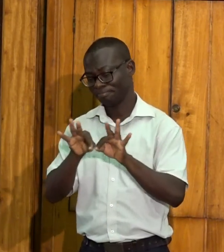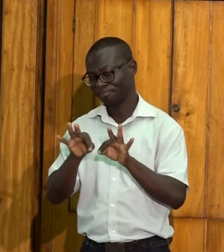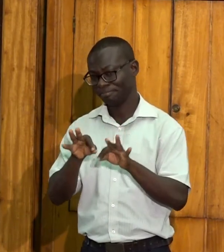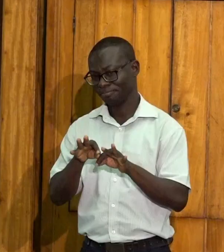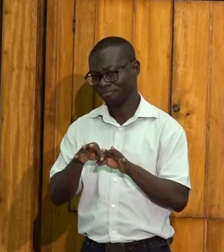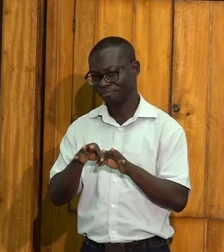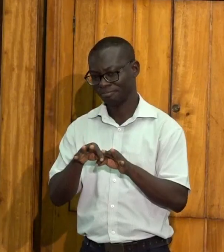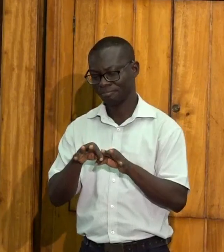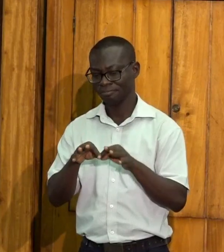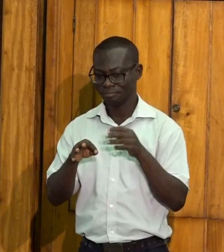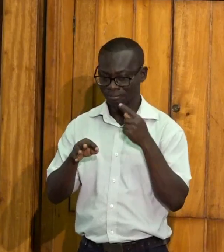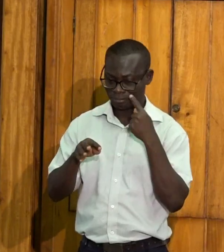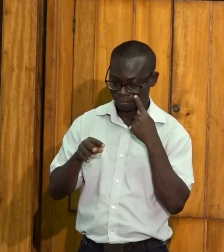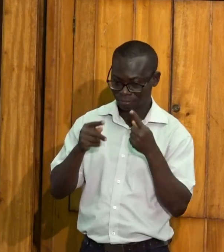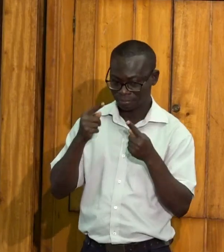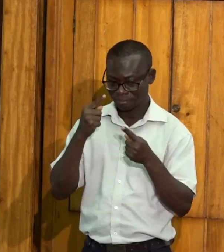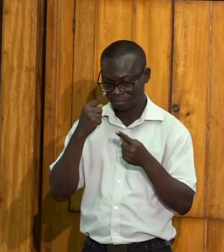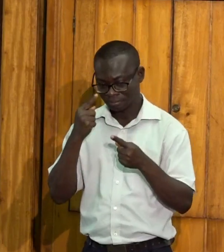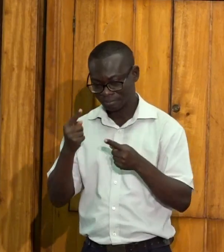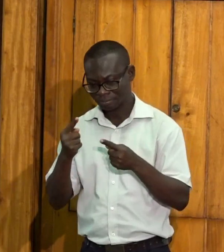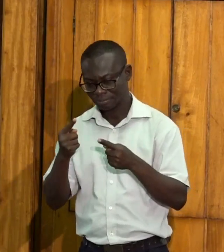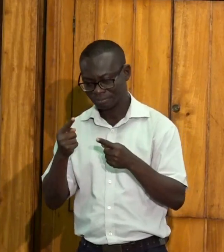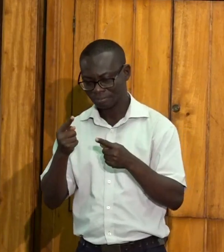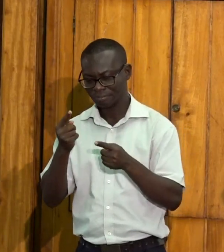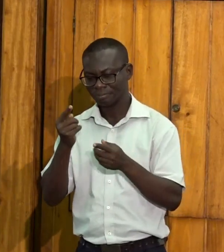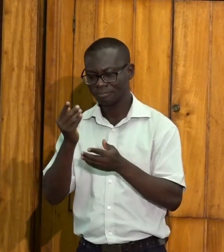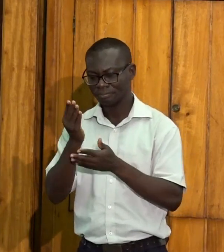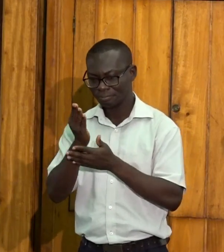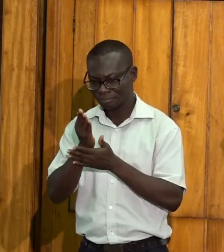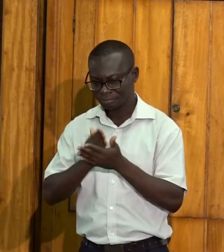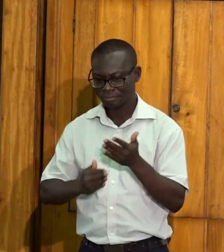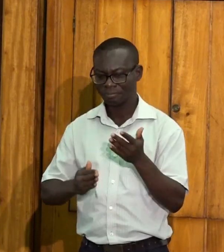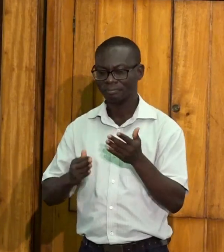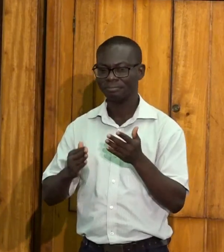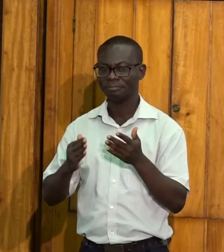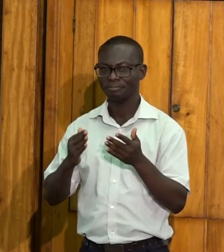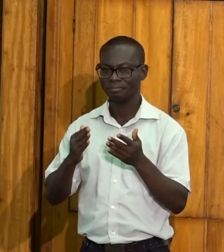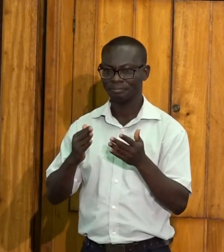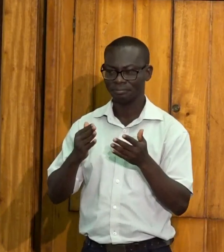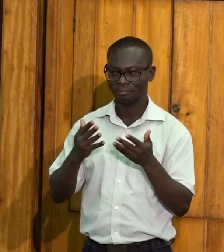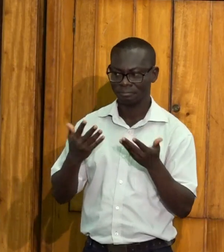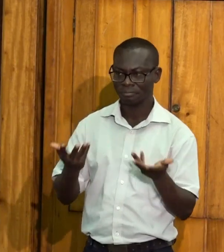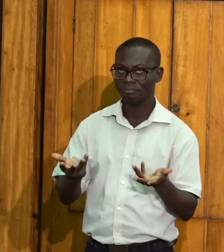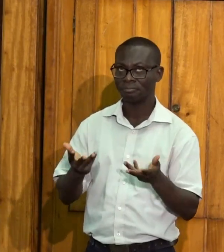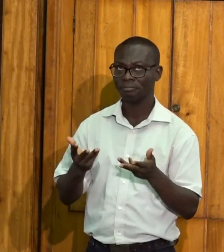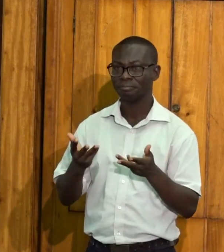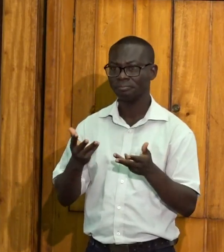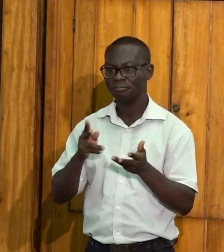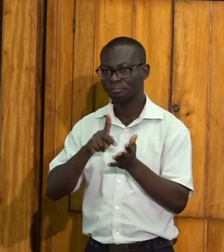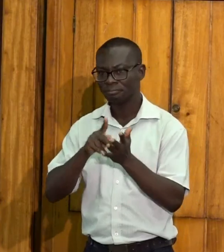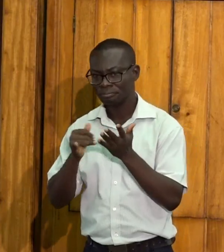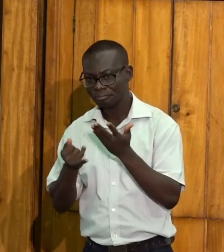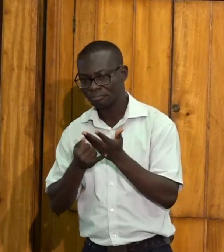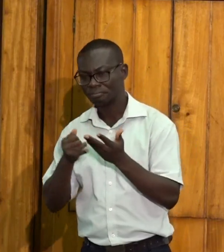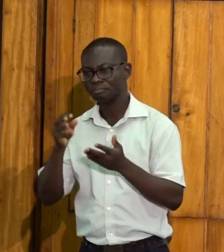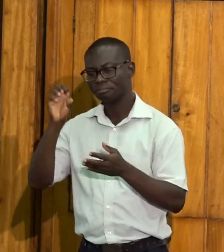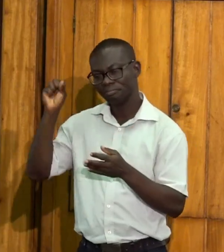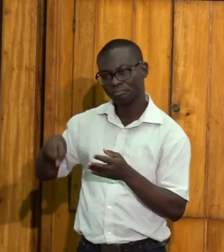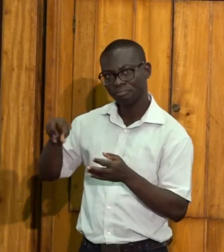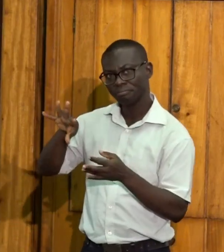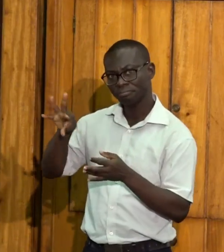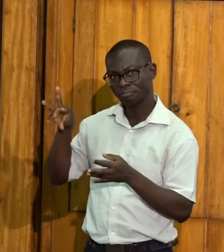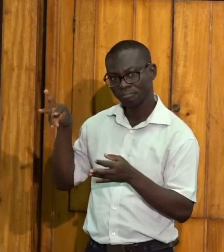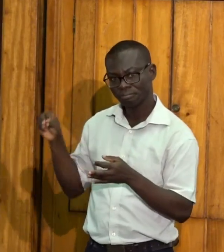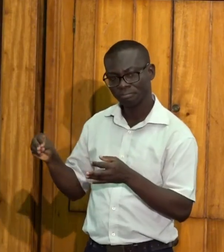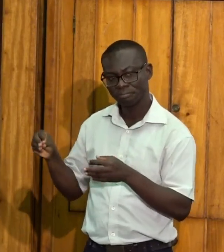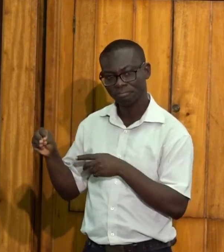I see that Sean, our colleague from PSI, is here as well. There is a project in South Africa called Coach